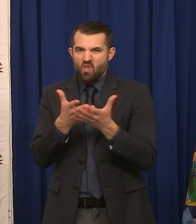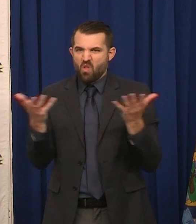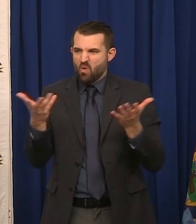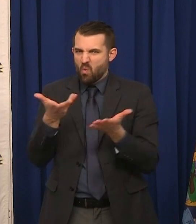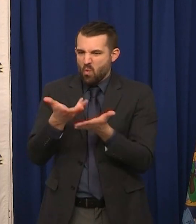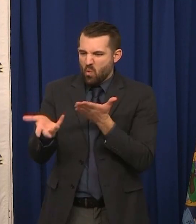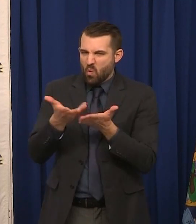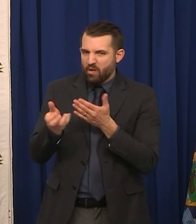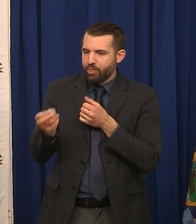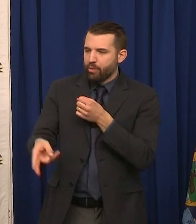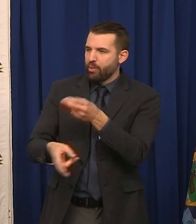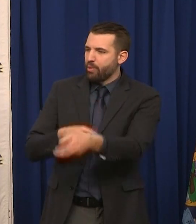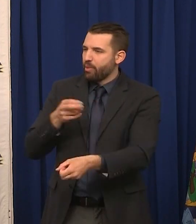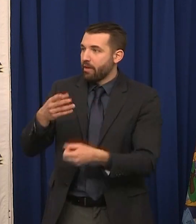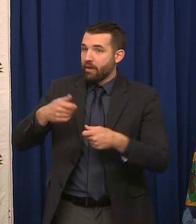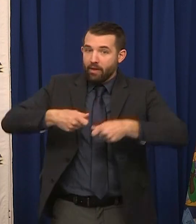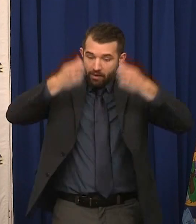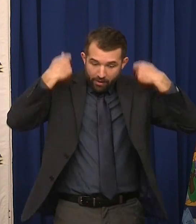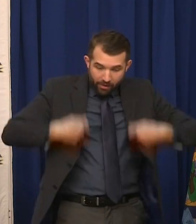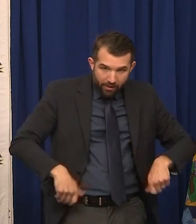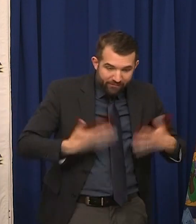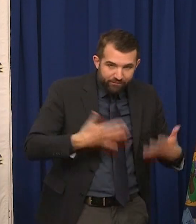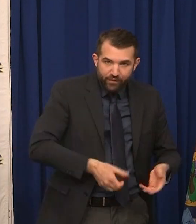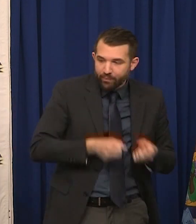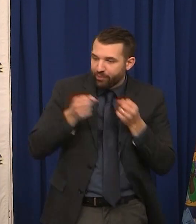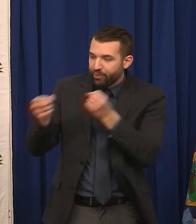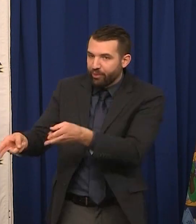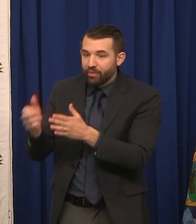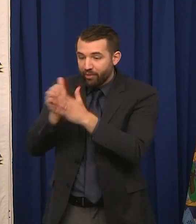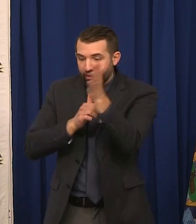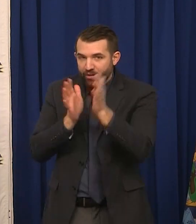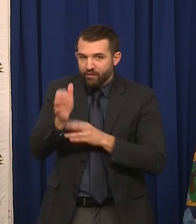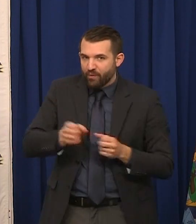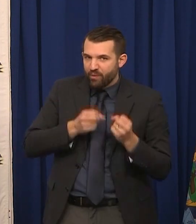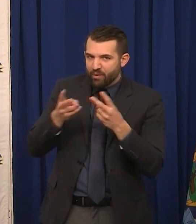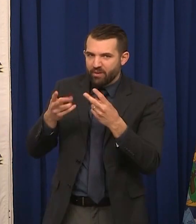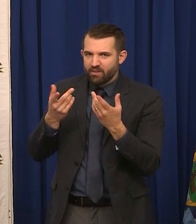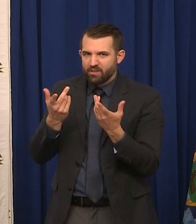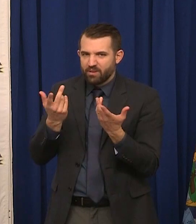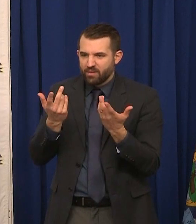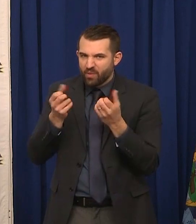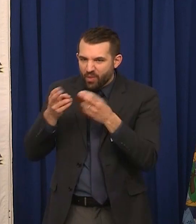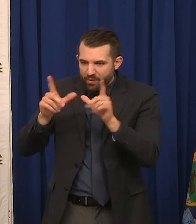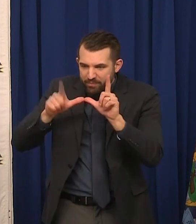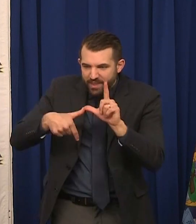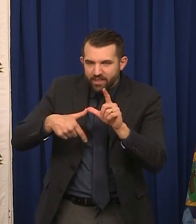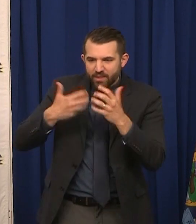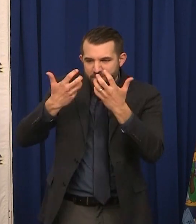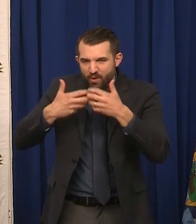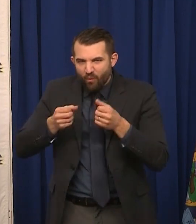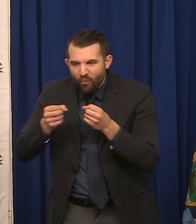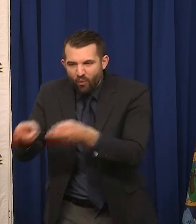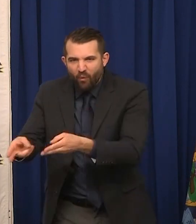just end up being expired. Has the CDC reached out and giving any guidance to hospitals